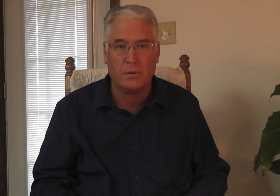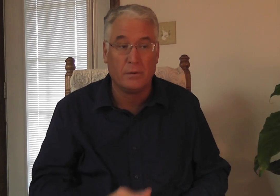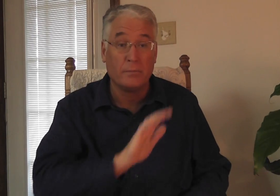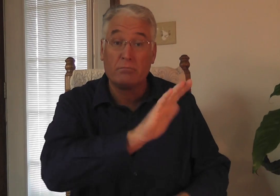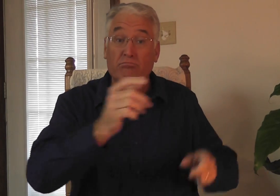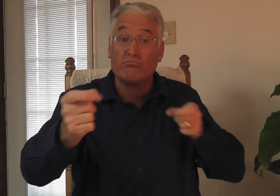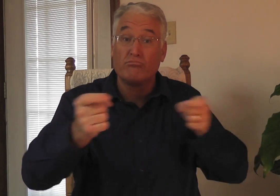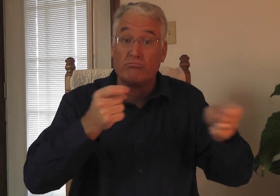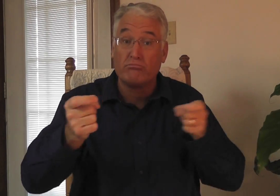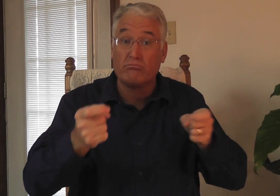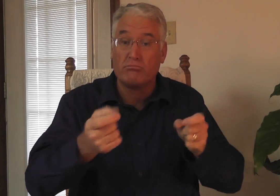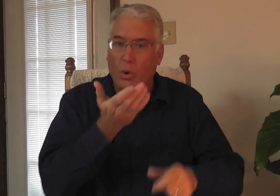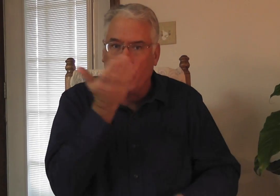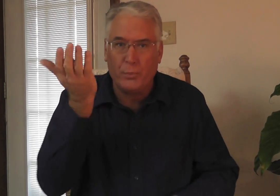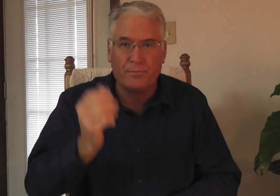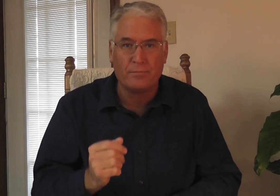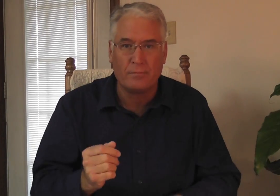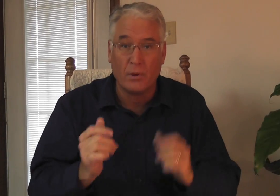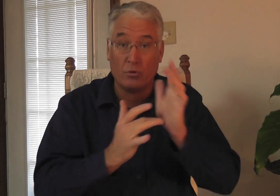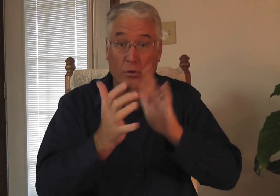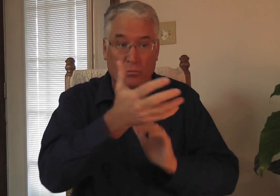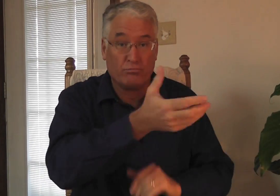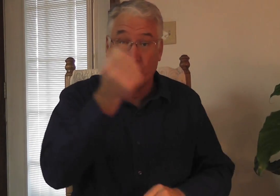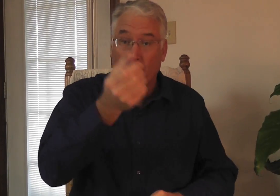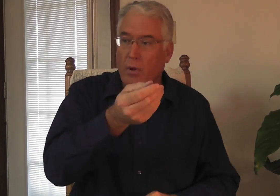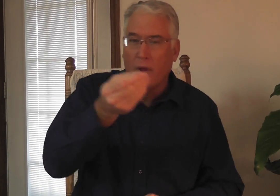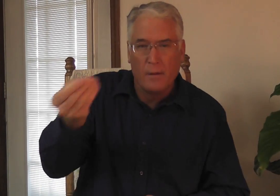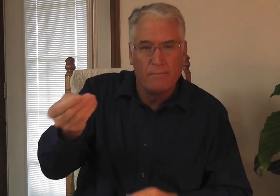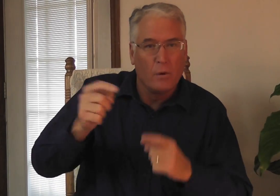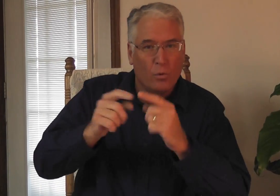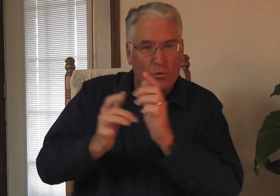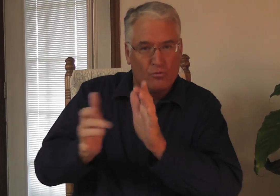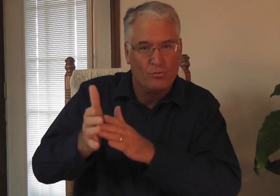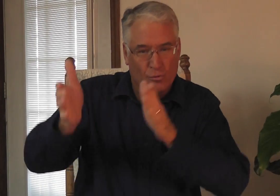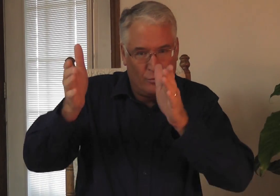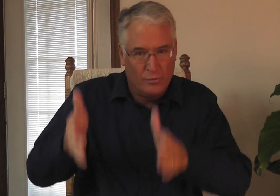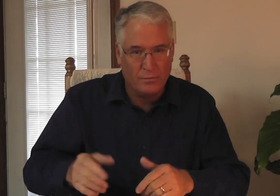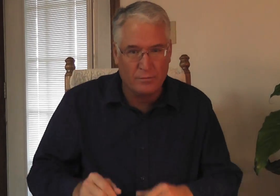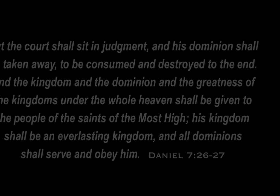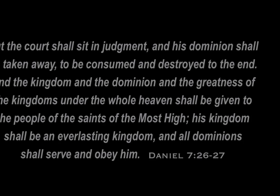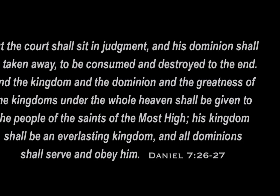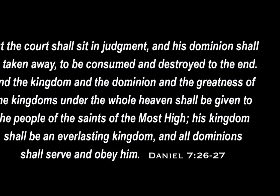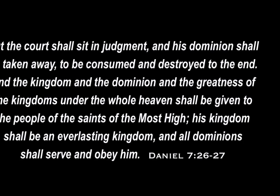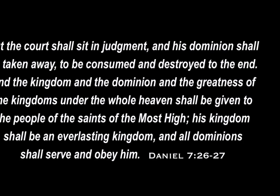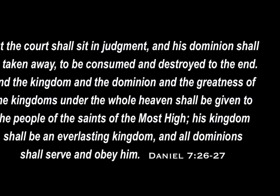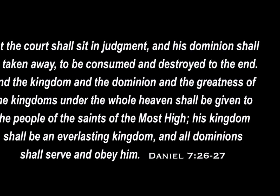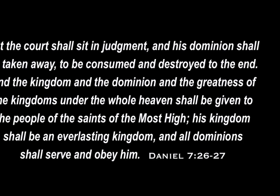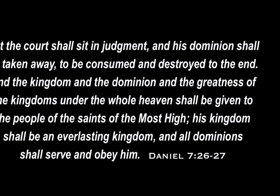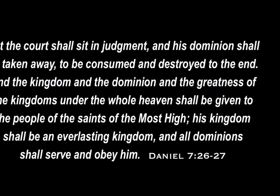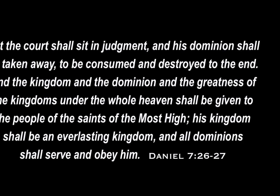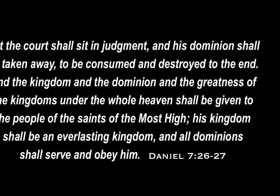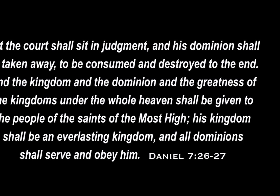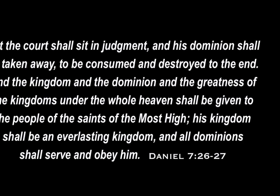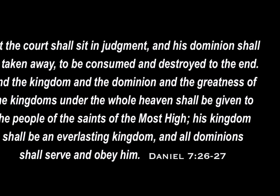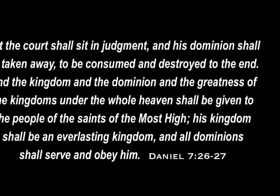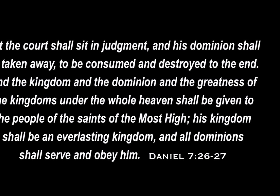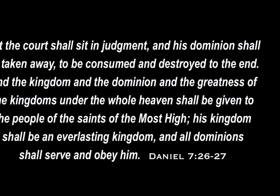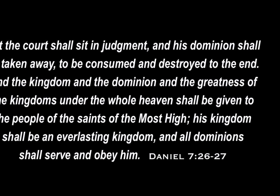it. He took their control. It's gone. He took it, and he gave it to the Christians. But the court shall sit in judgment, and his dominion shall be